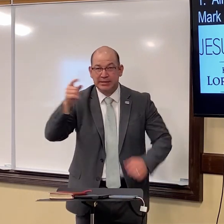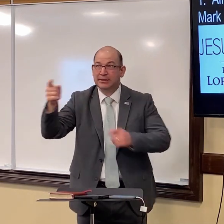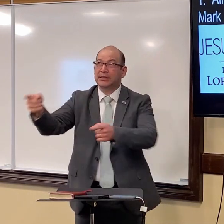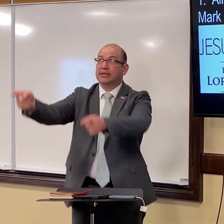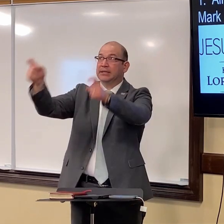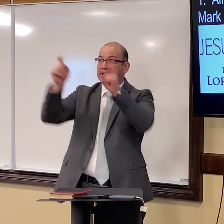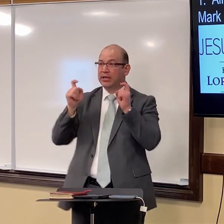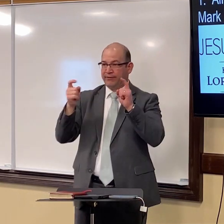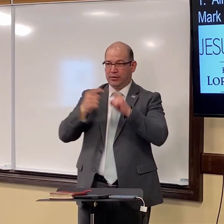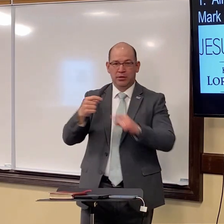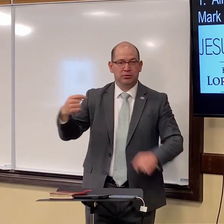is given unto me.